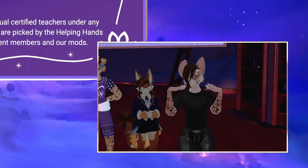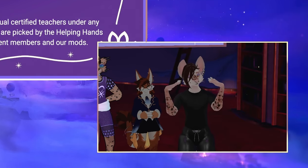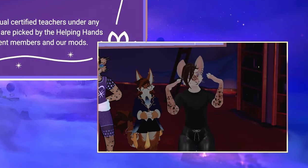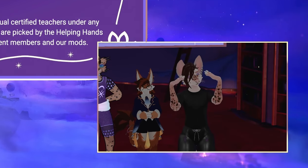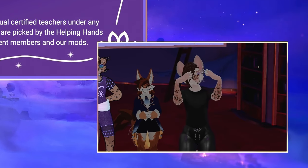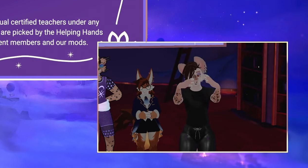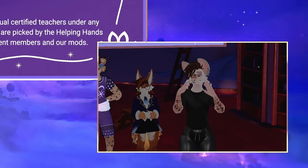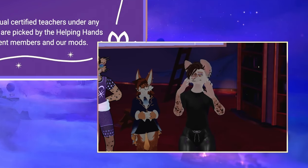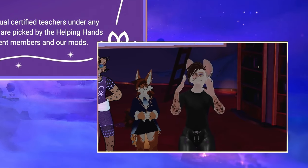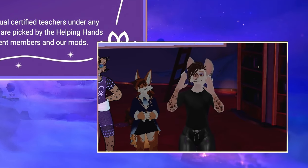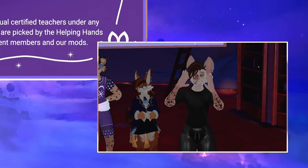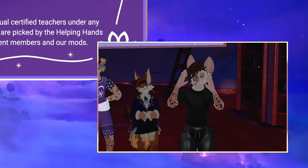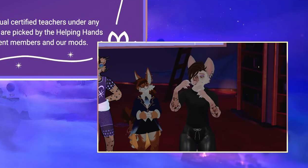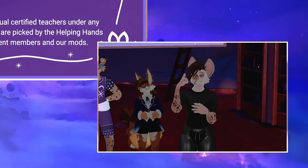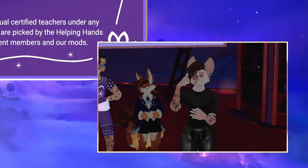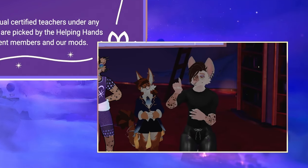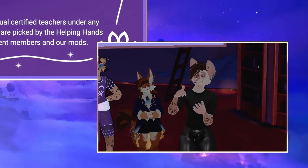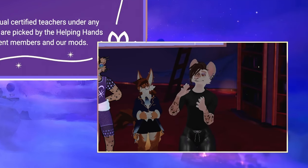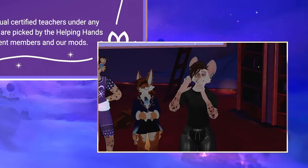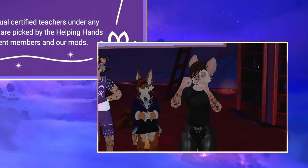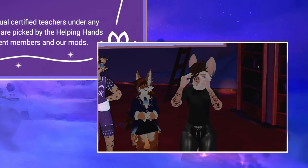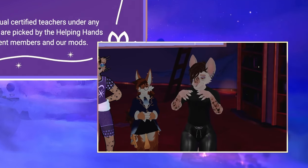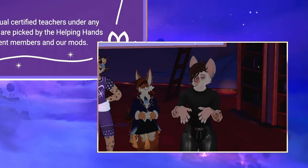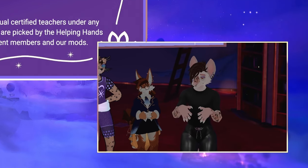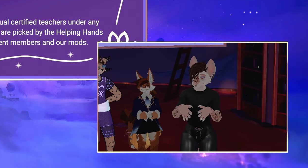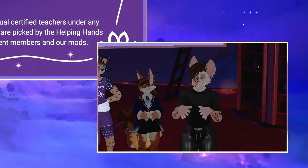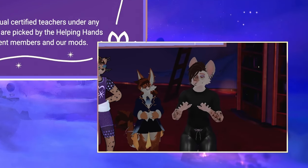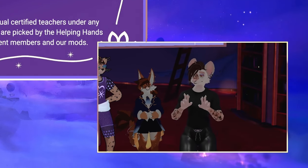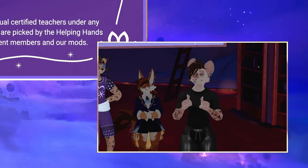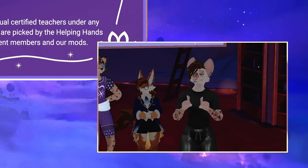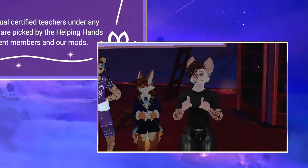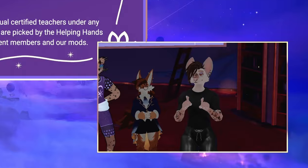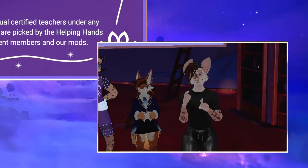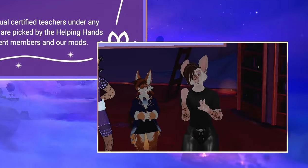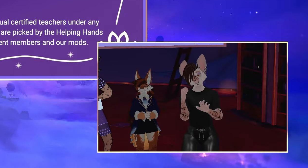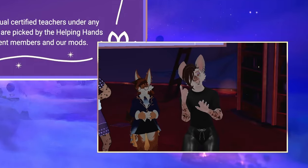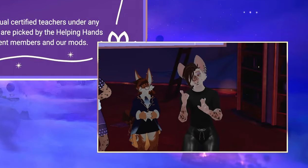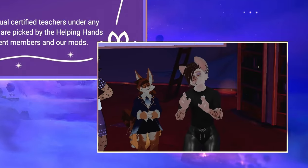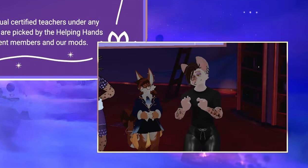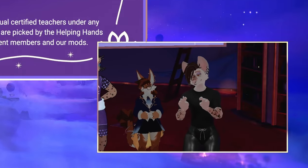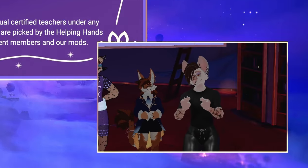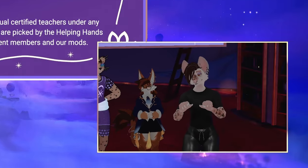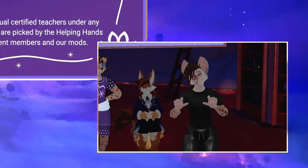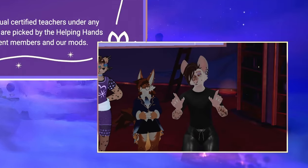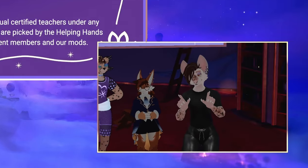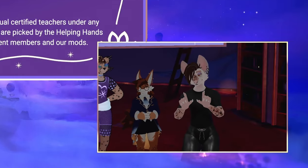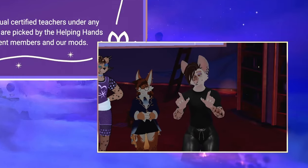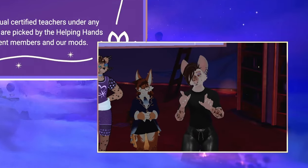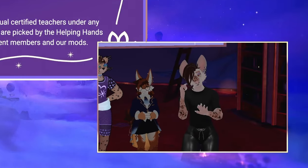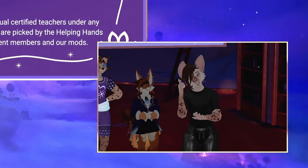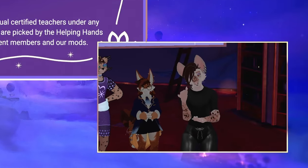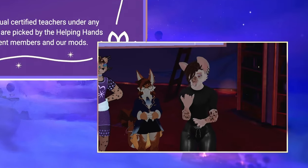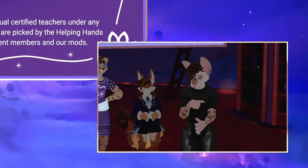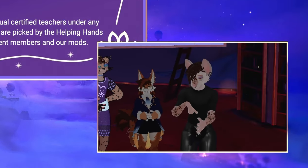not have any sort of licensure certification board because we are a VR sign language group in